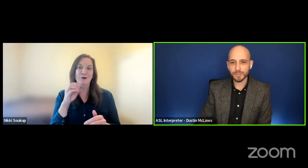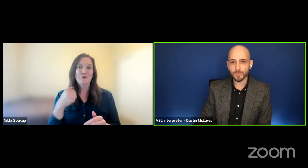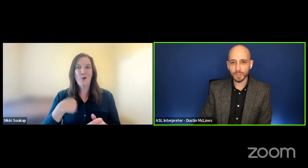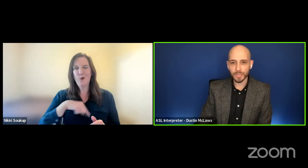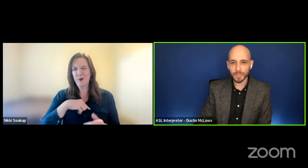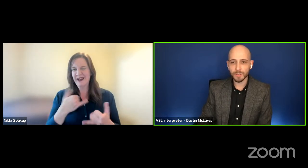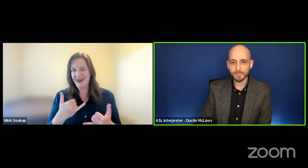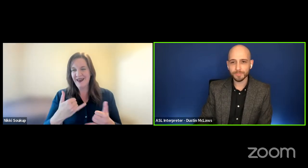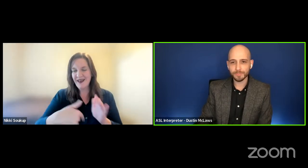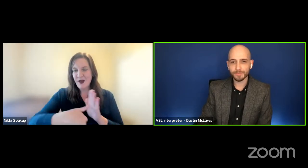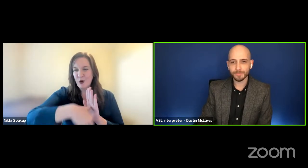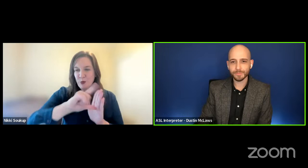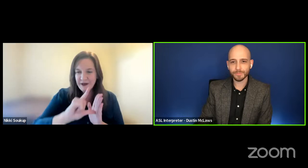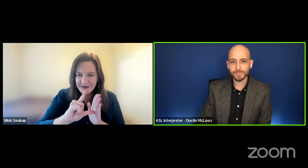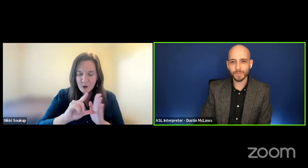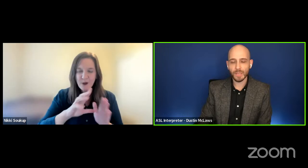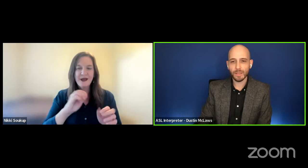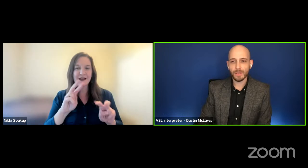web accessibility.